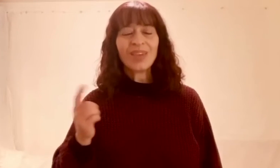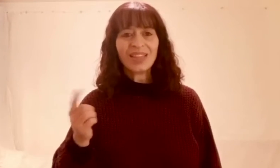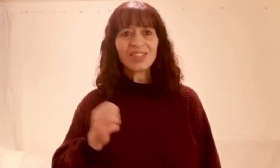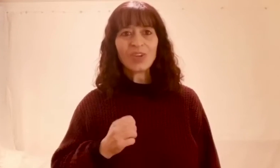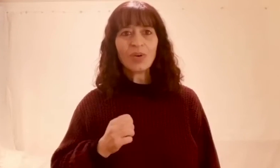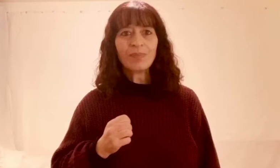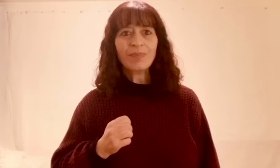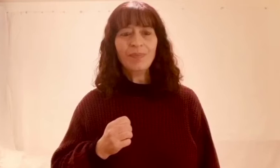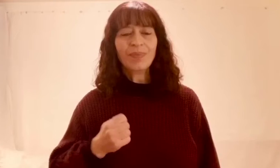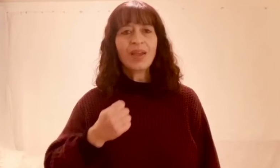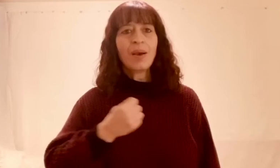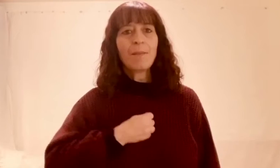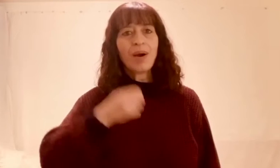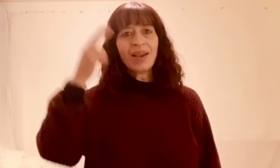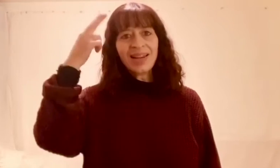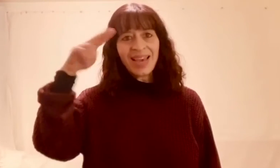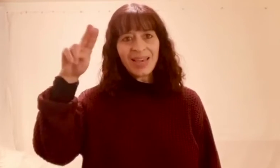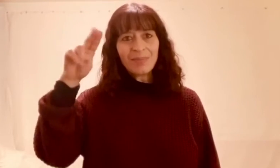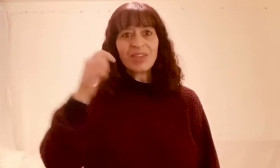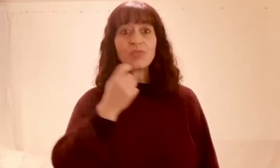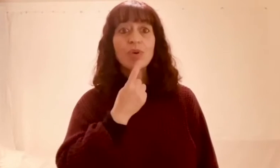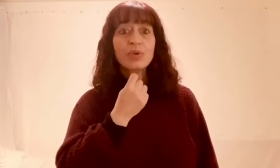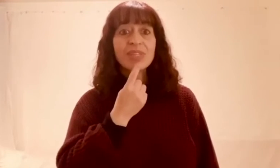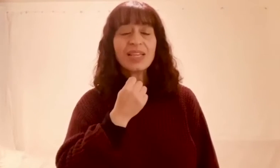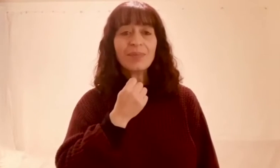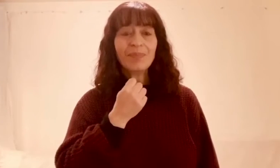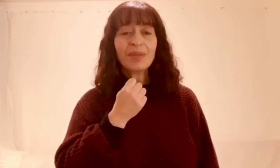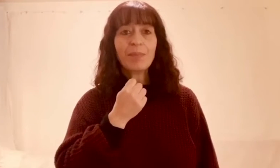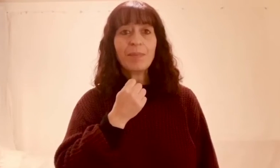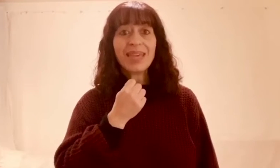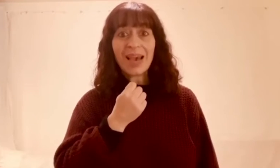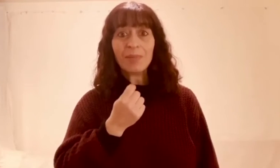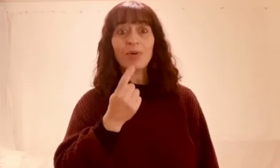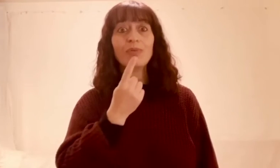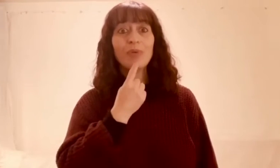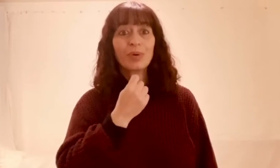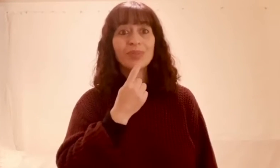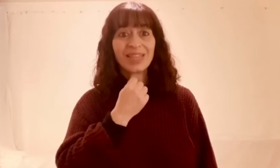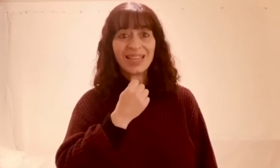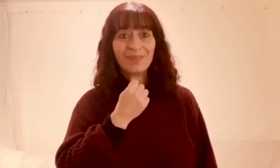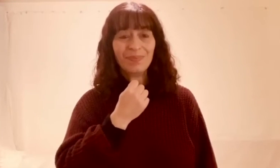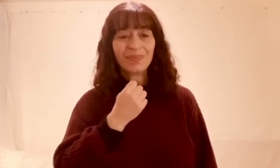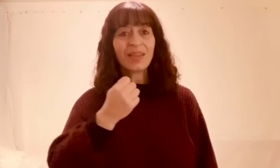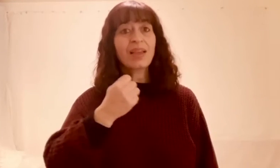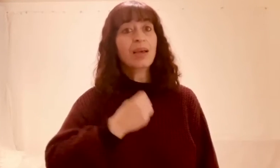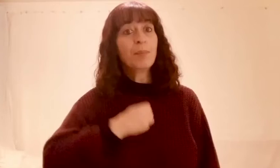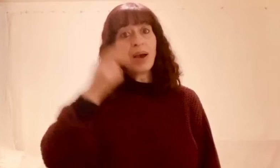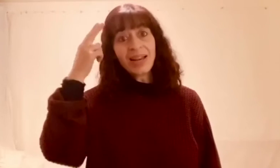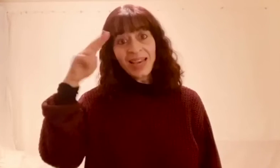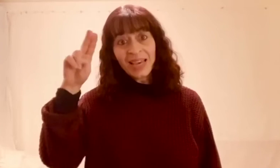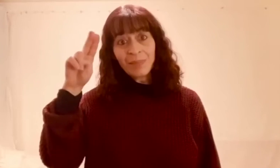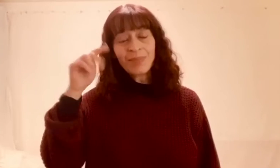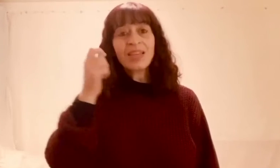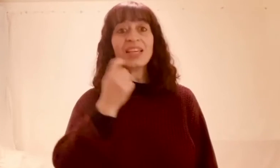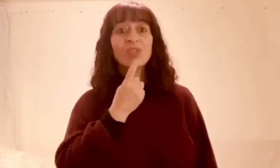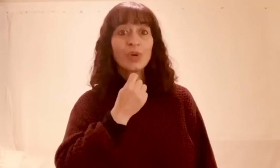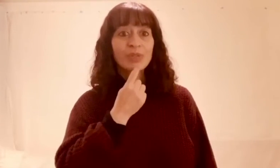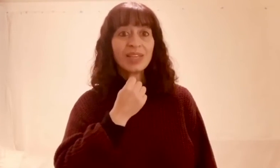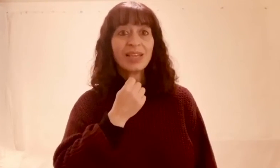the song, my name is Rosie, me llamo Rosie. My name is Rosie, me